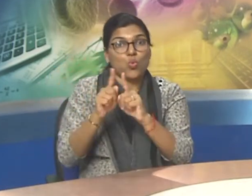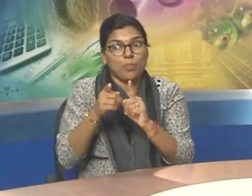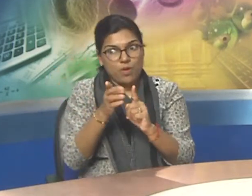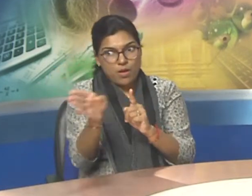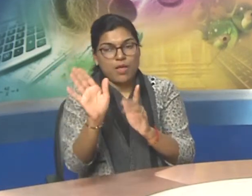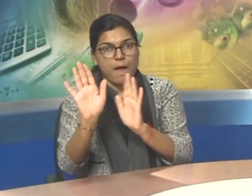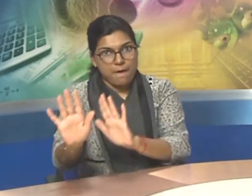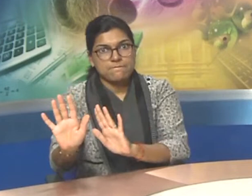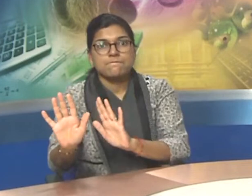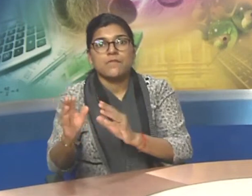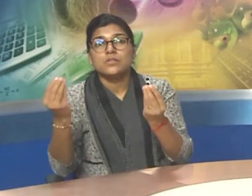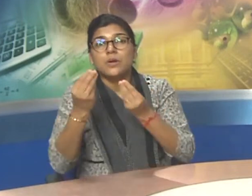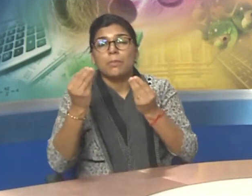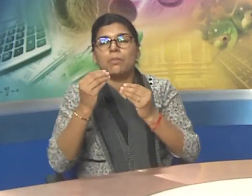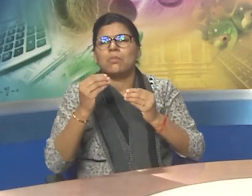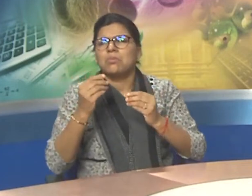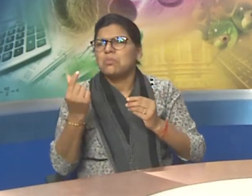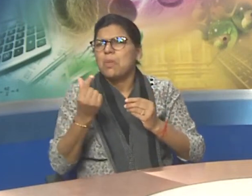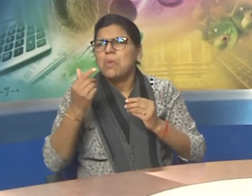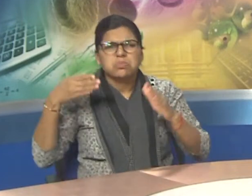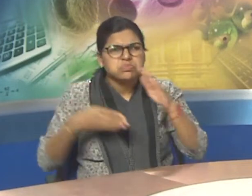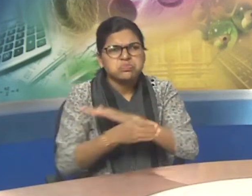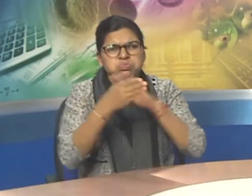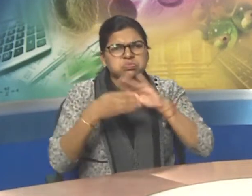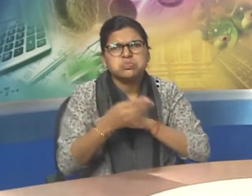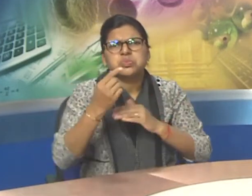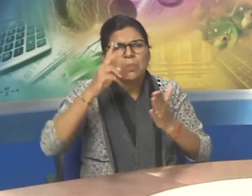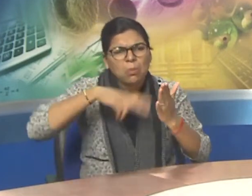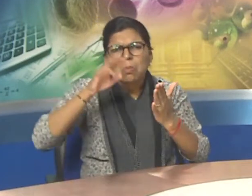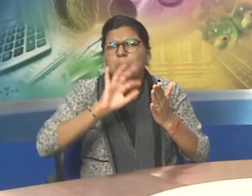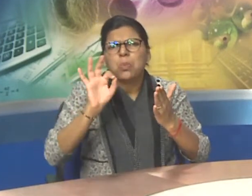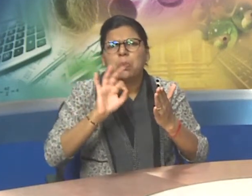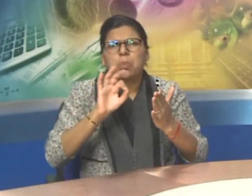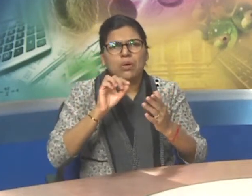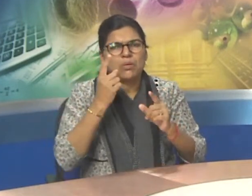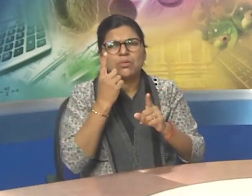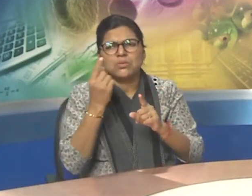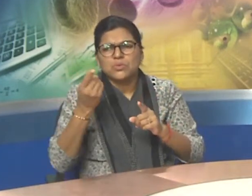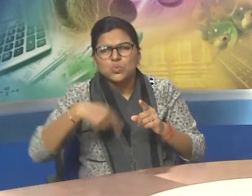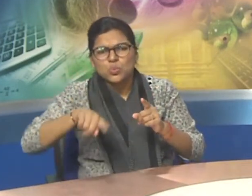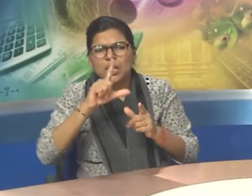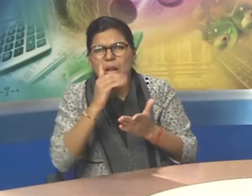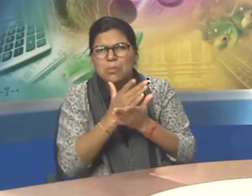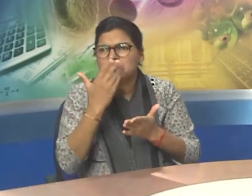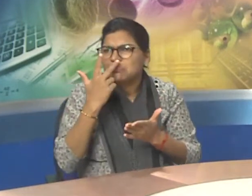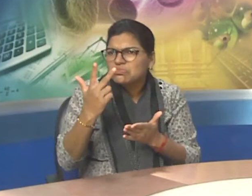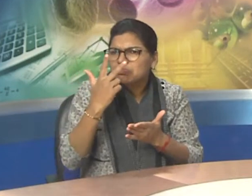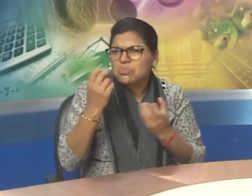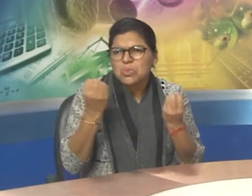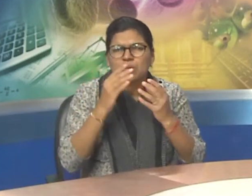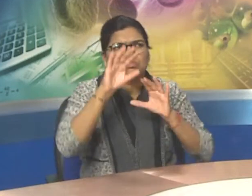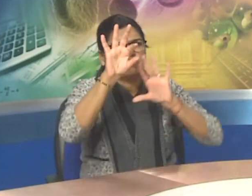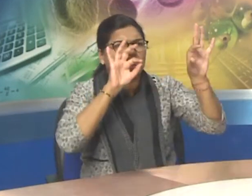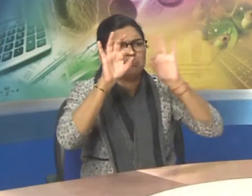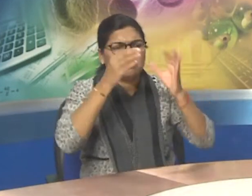one library because of the centralized system. The next point explains the sixth